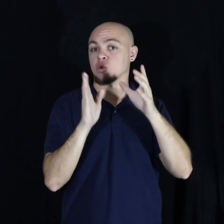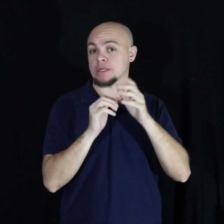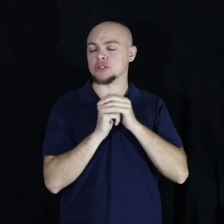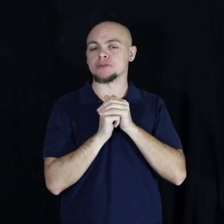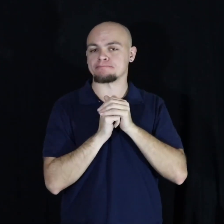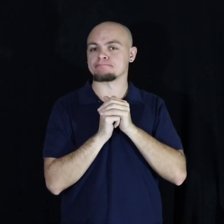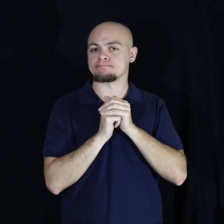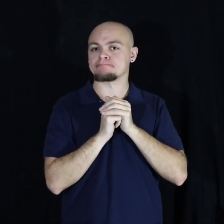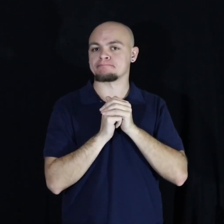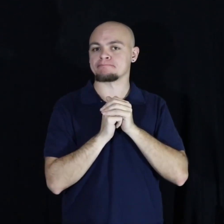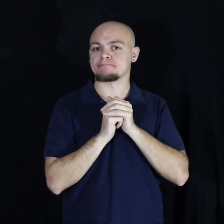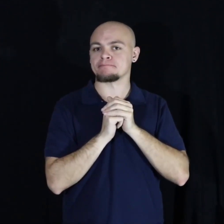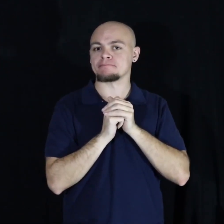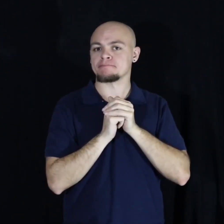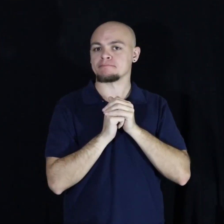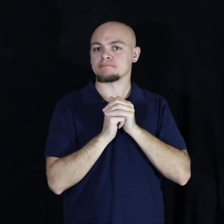as